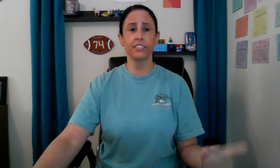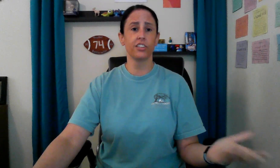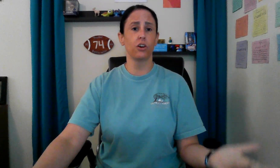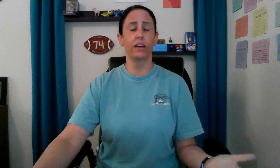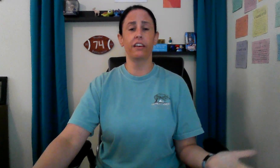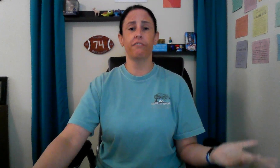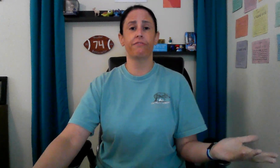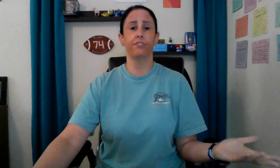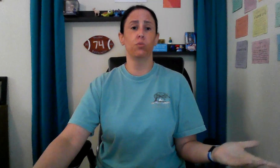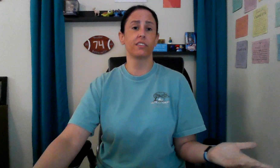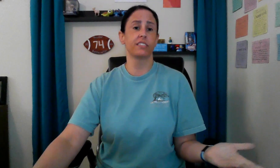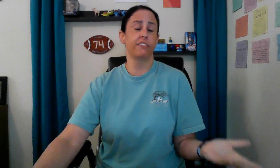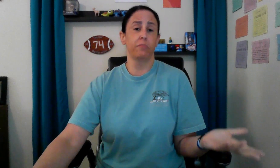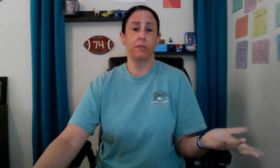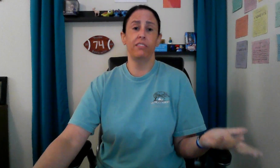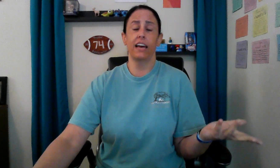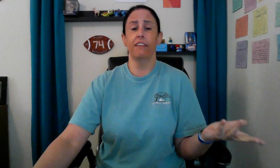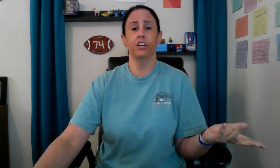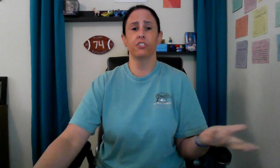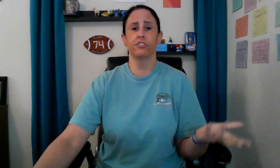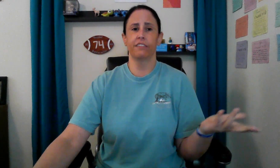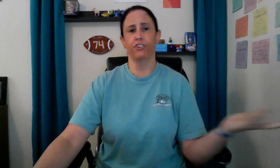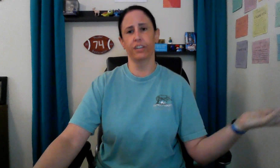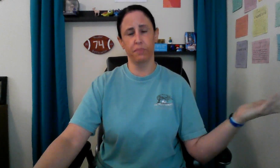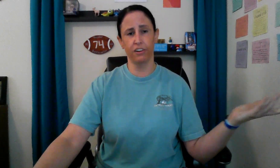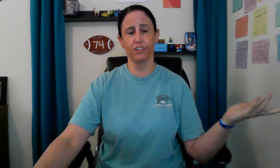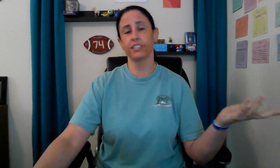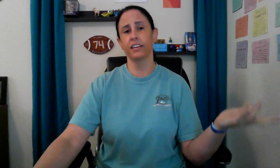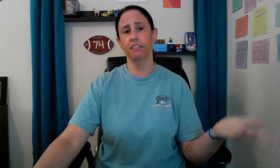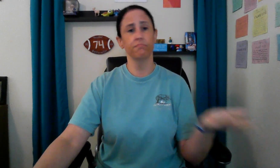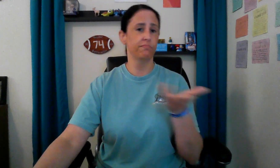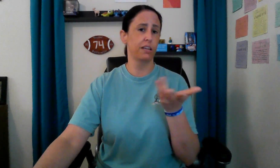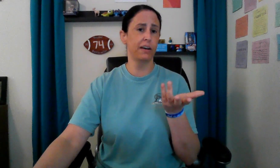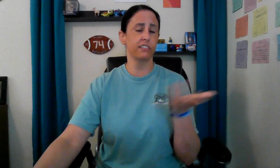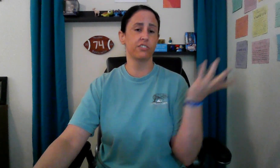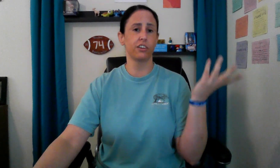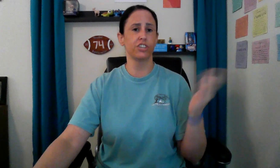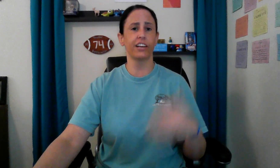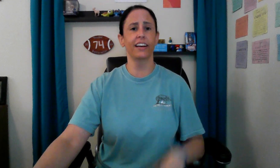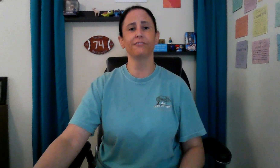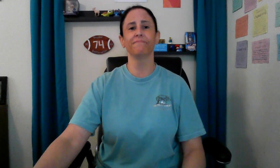So if you want to see if maybe they have yours, if you're in a bigger city, they might. So check it out.